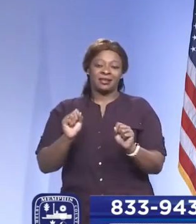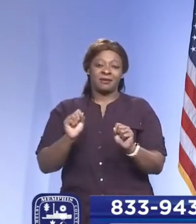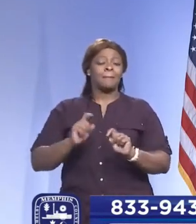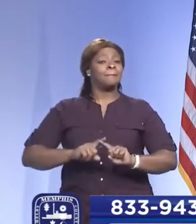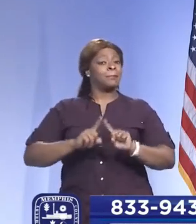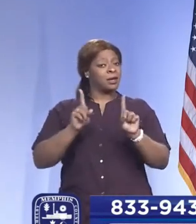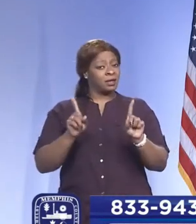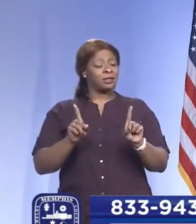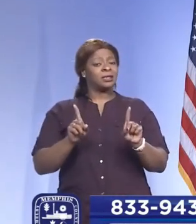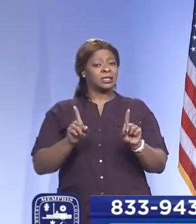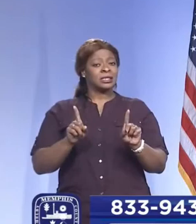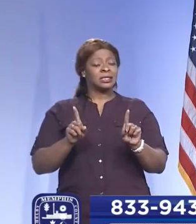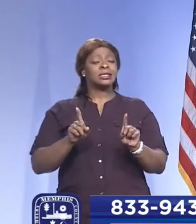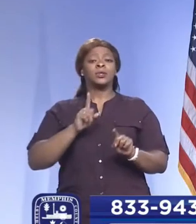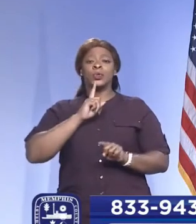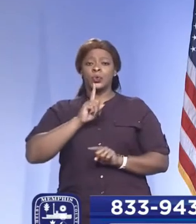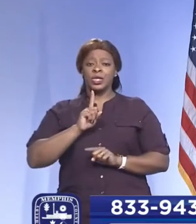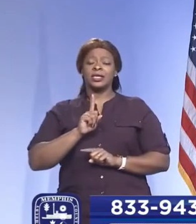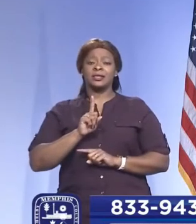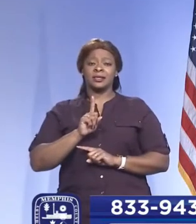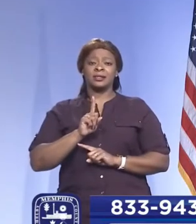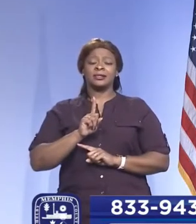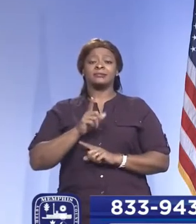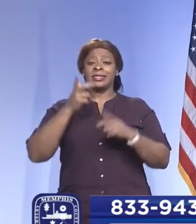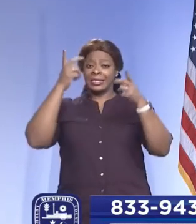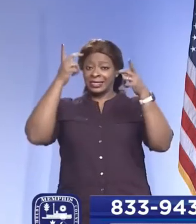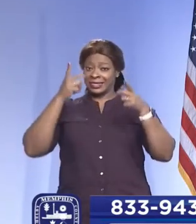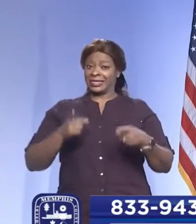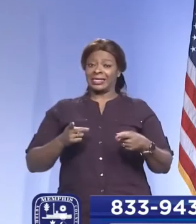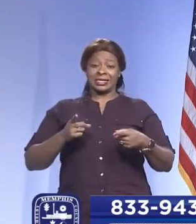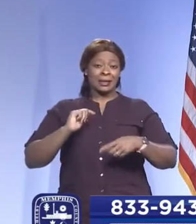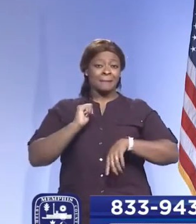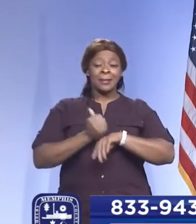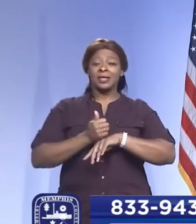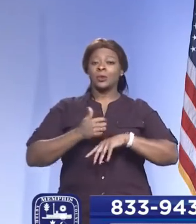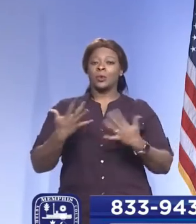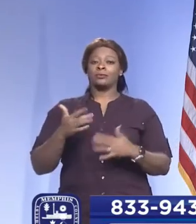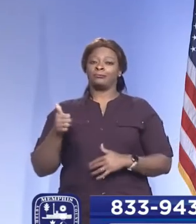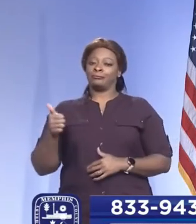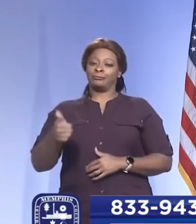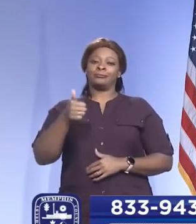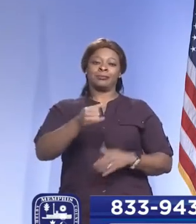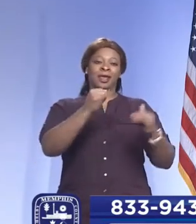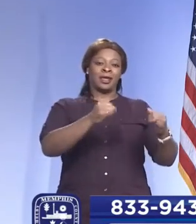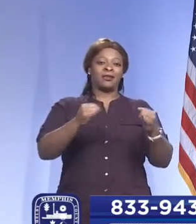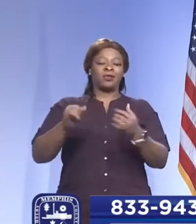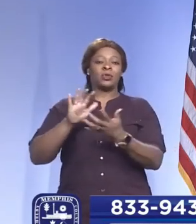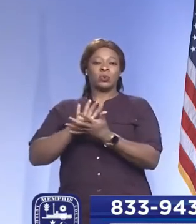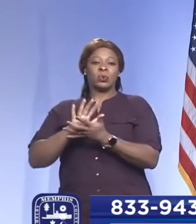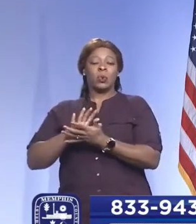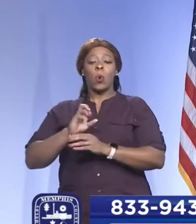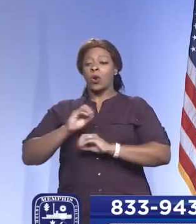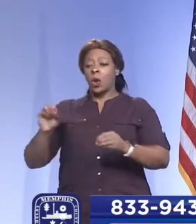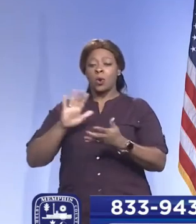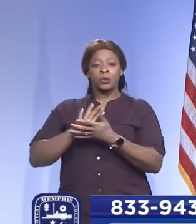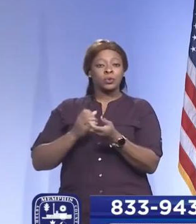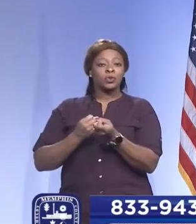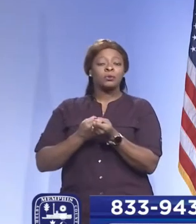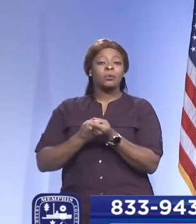However, it is a decision that schools, non-school